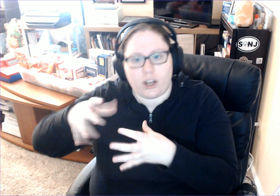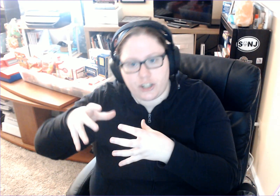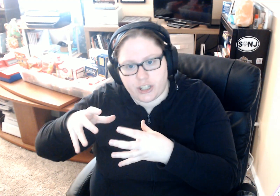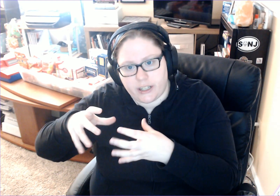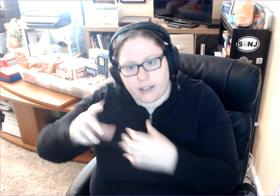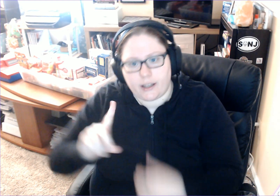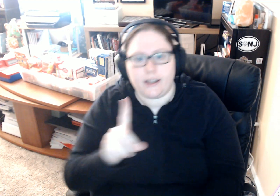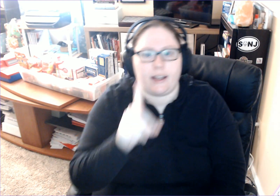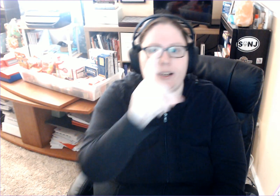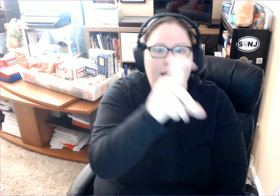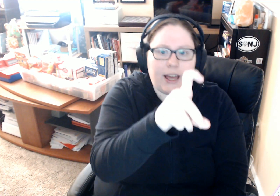washing, and hanging.